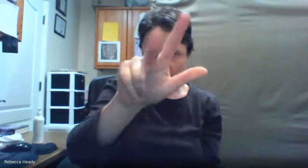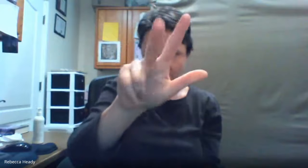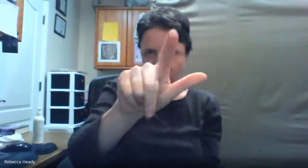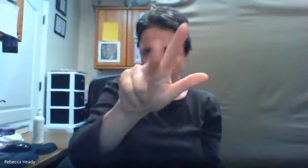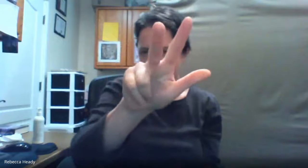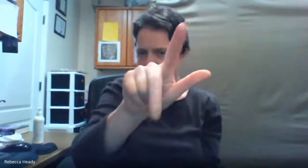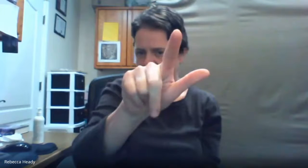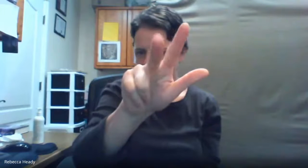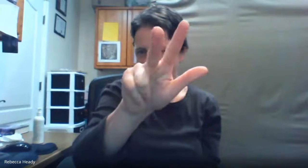23,